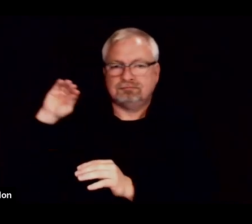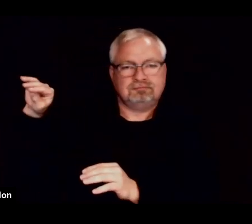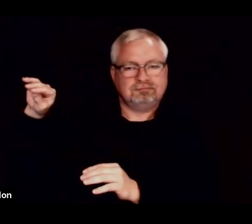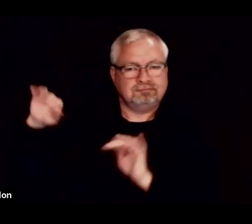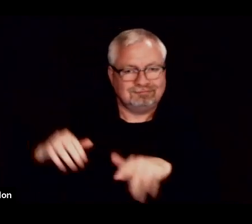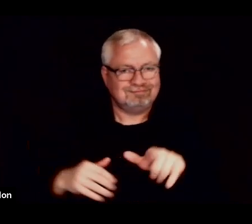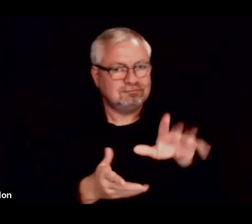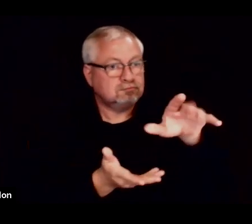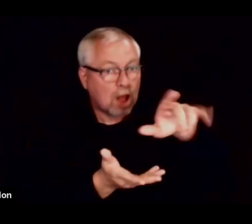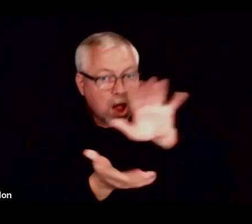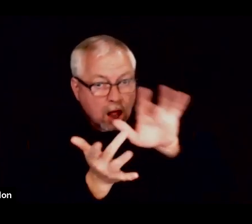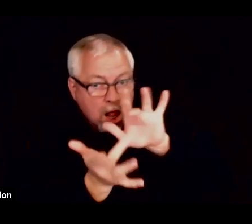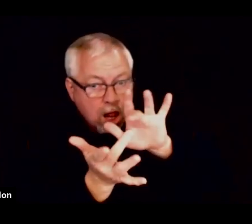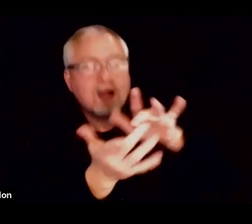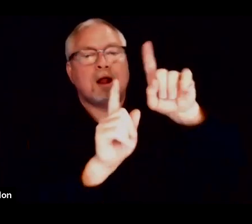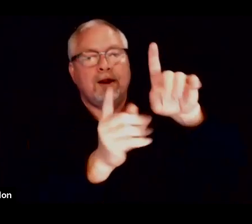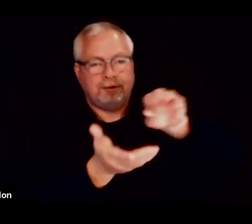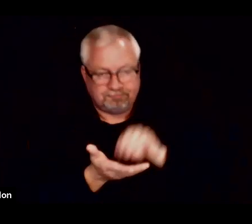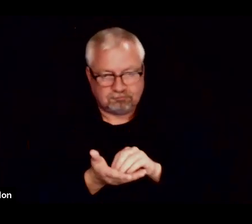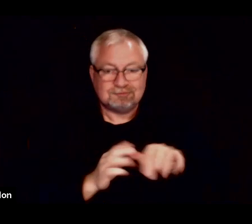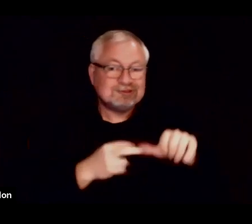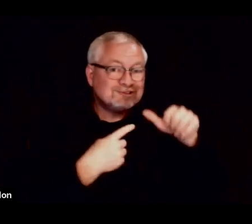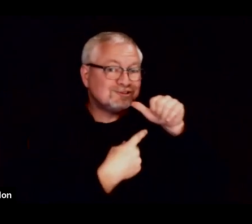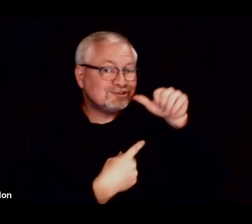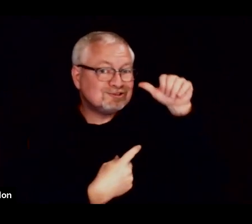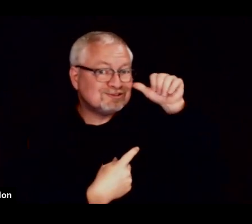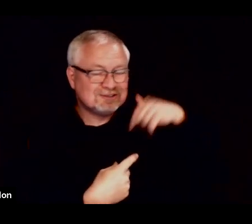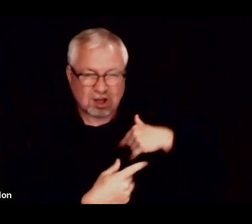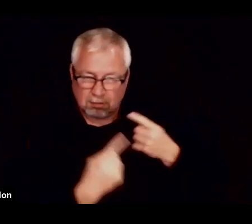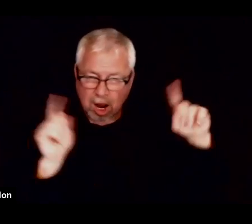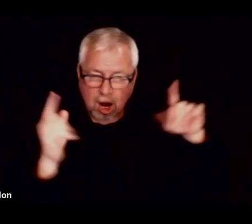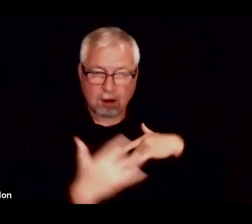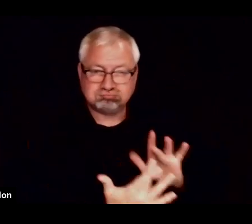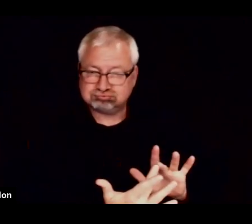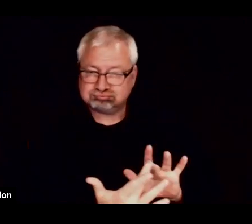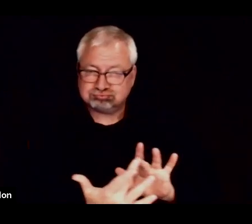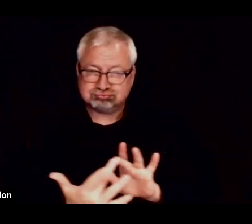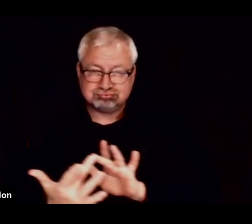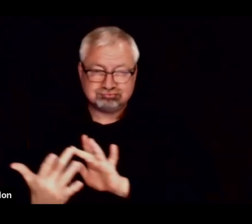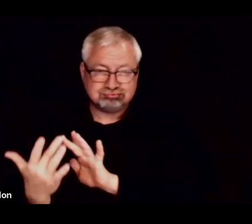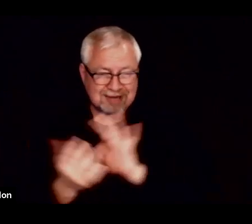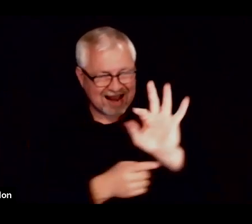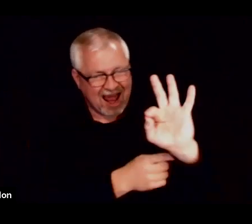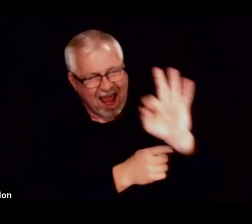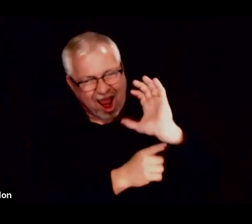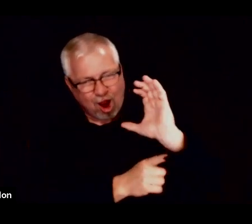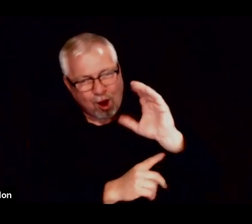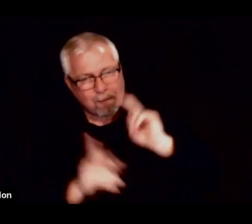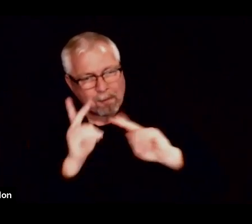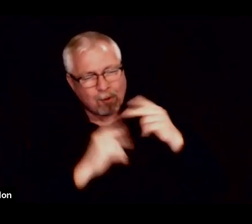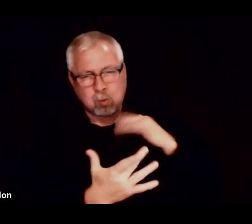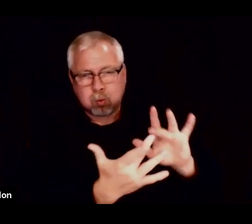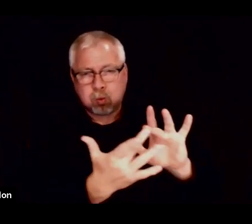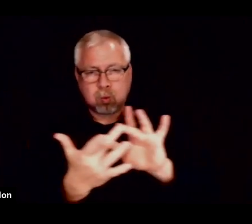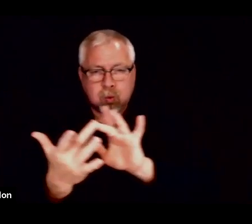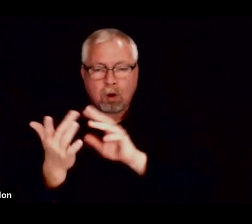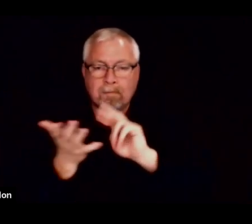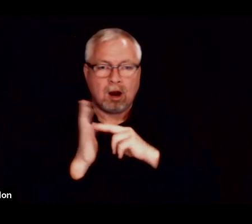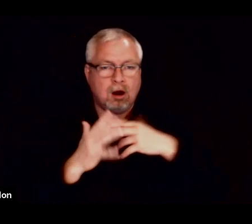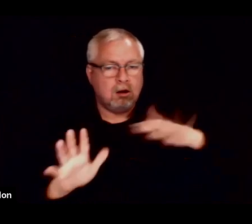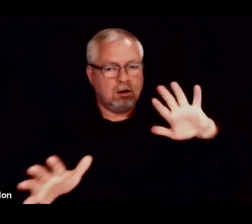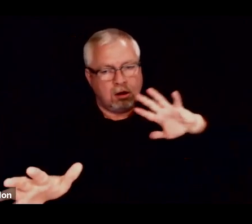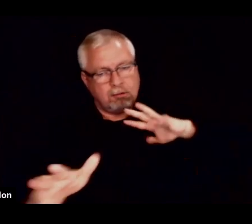like yesterday where we reach, you know, 900 people, that can make a difference in what our data looks like. And then you asked about